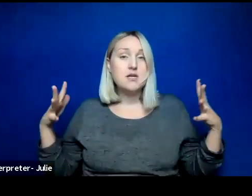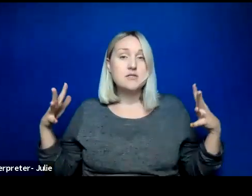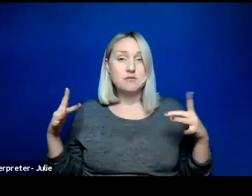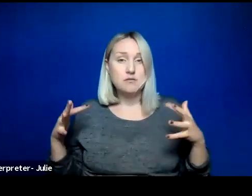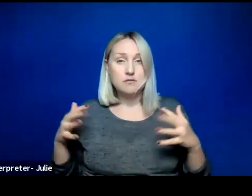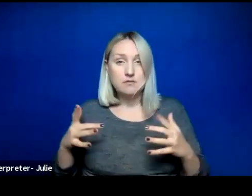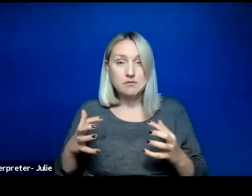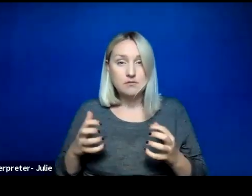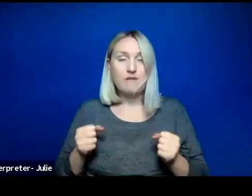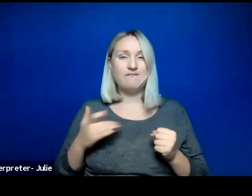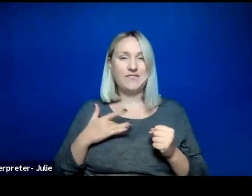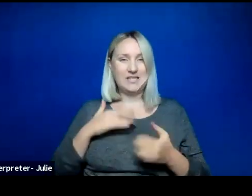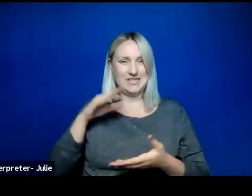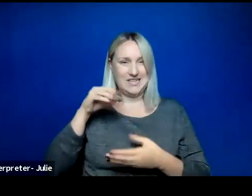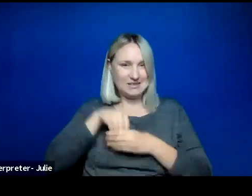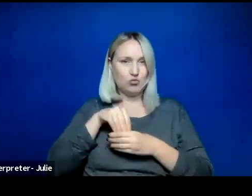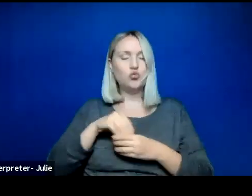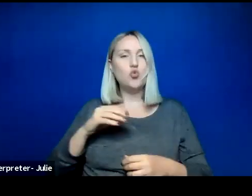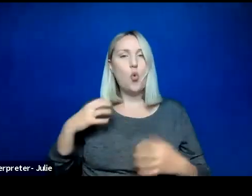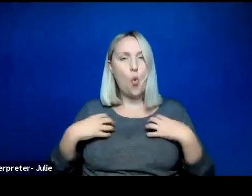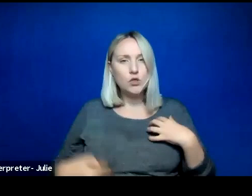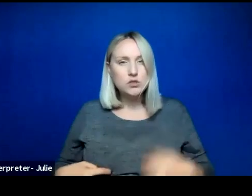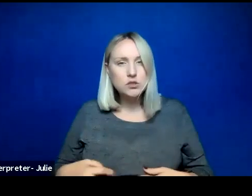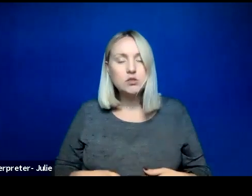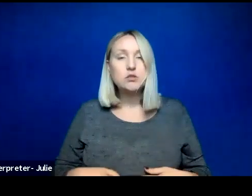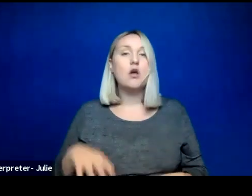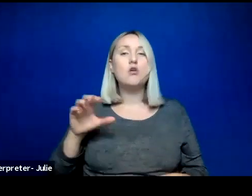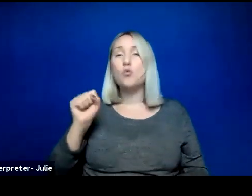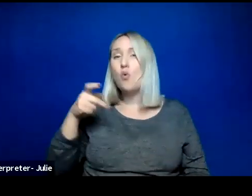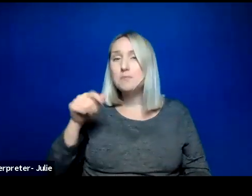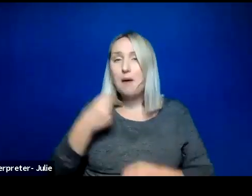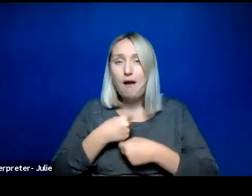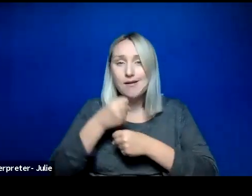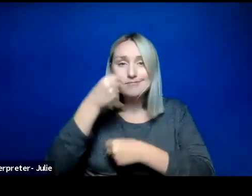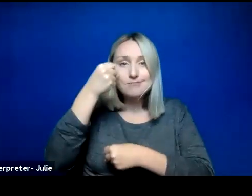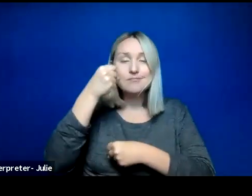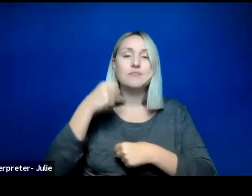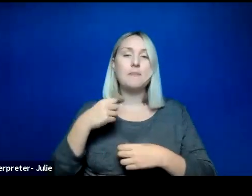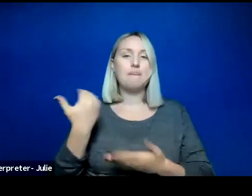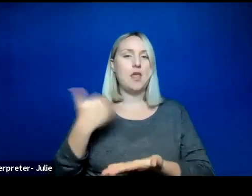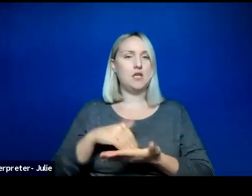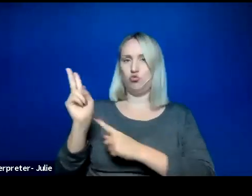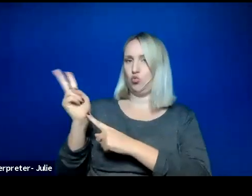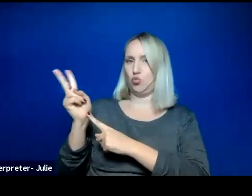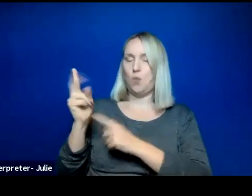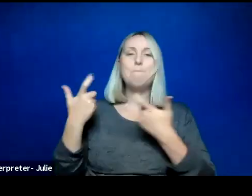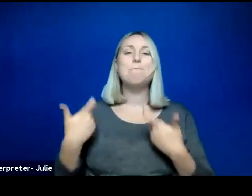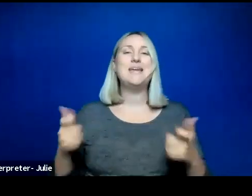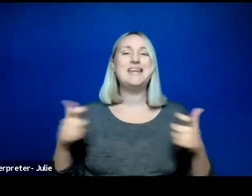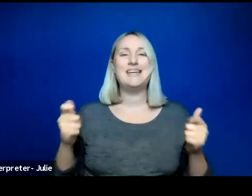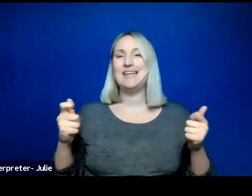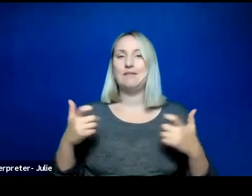hug your internal organs. Hug your spine. 2 more like this. Big,